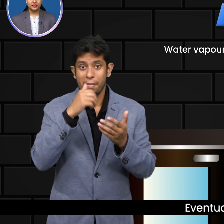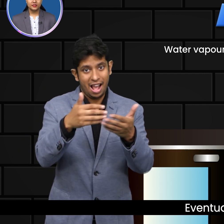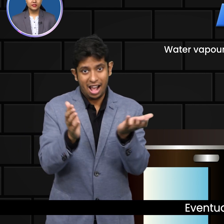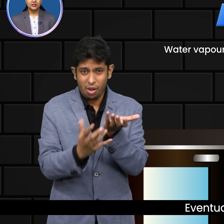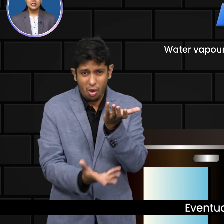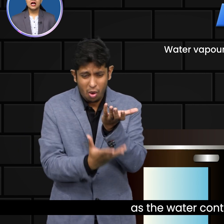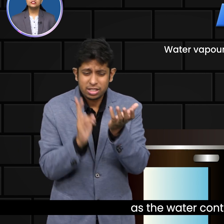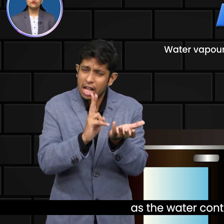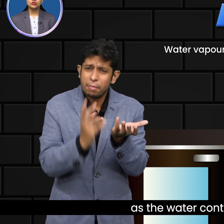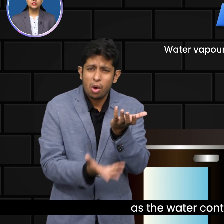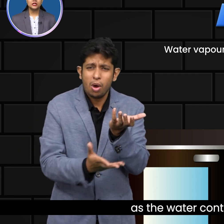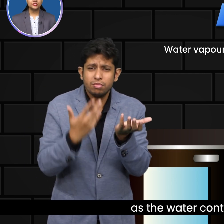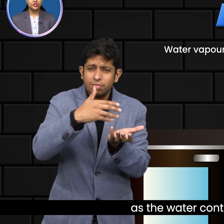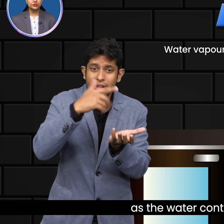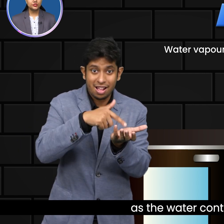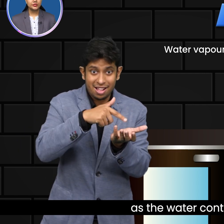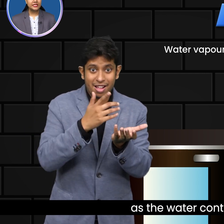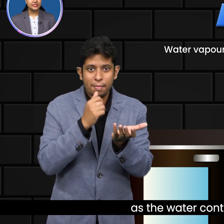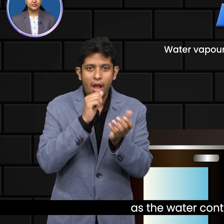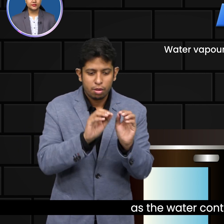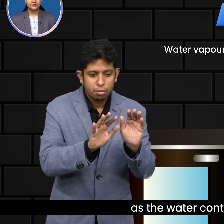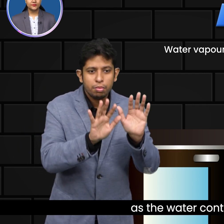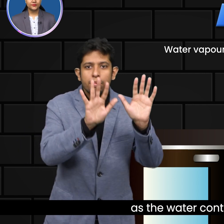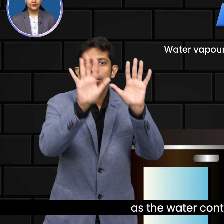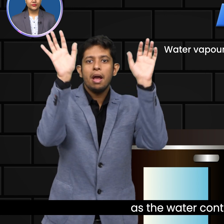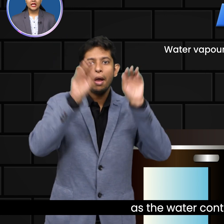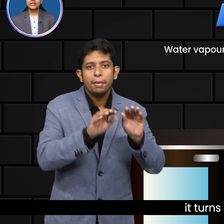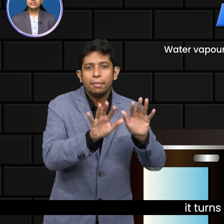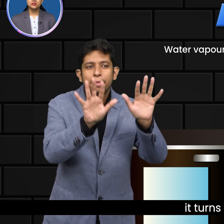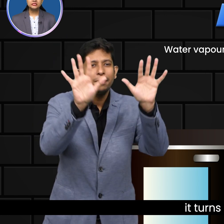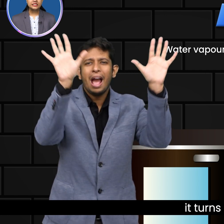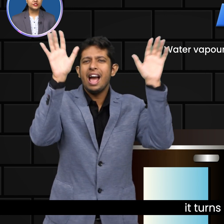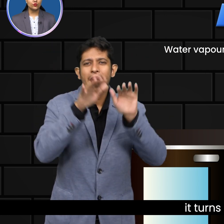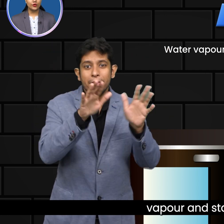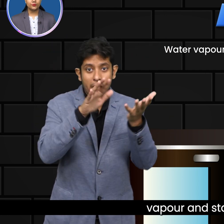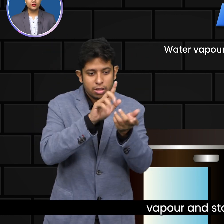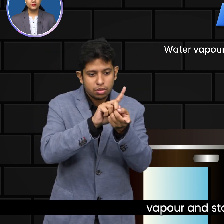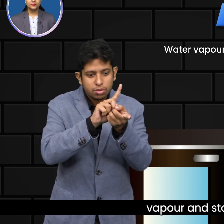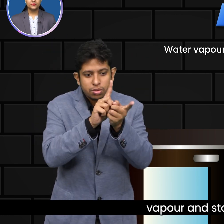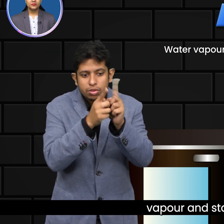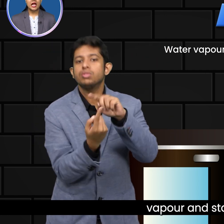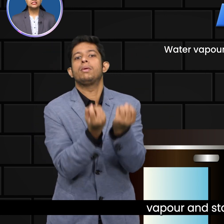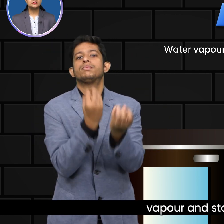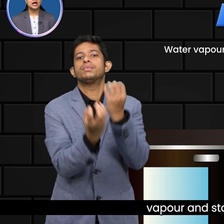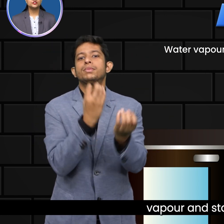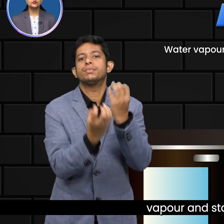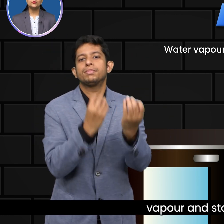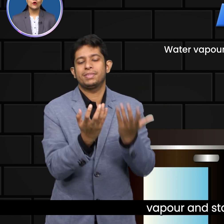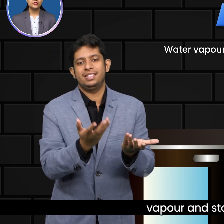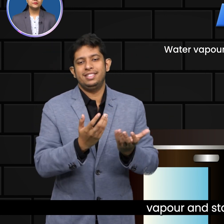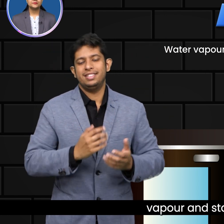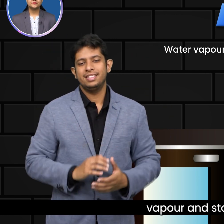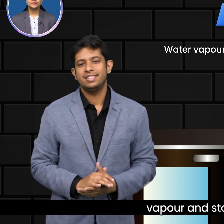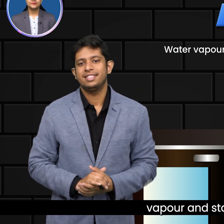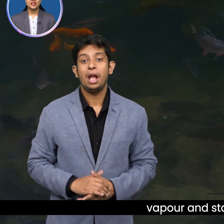Eventually, as the water continues to heat, it turns into vapor and starts to